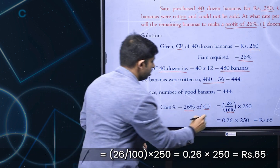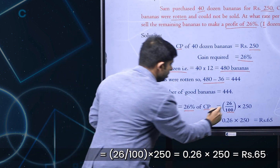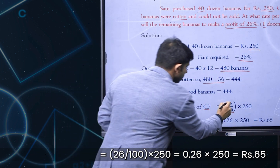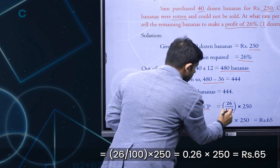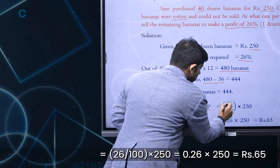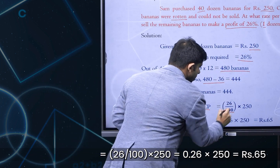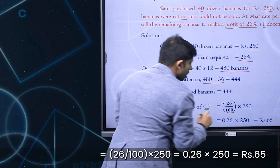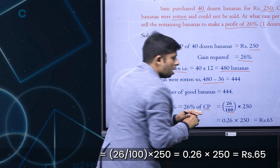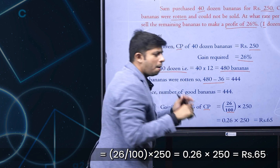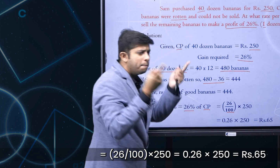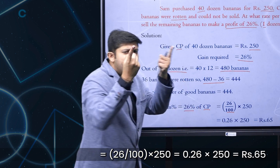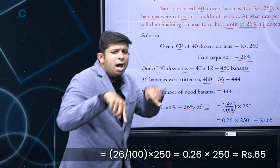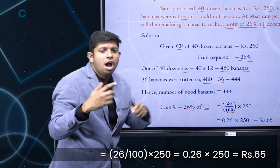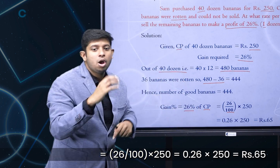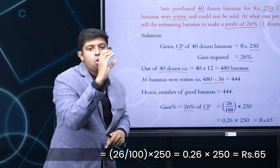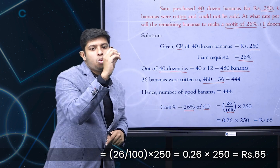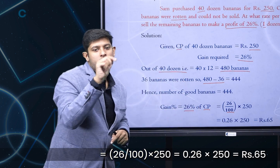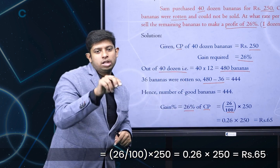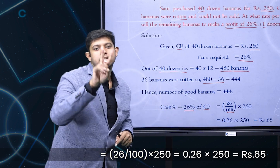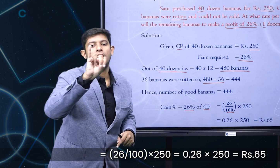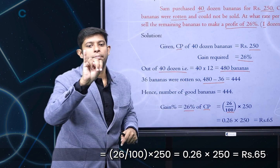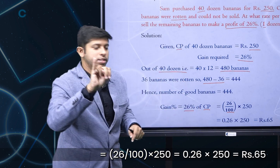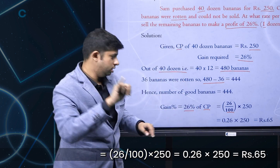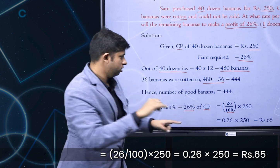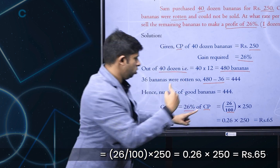0.26 into 250, which is equal to rupees 65.